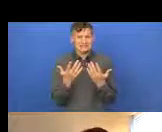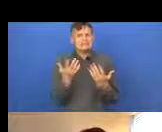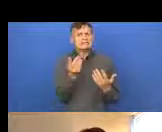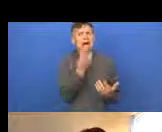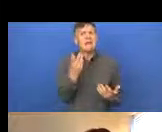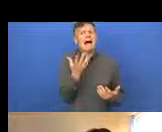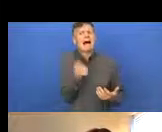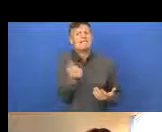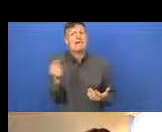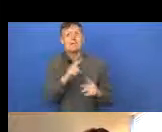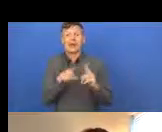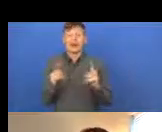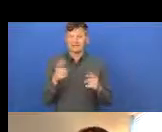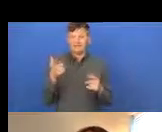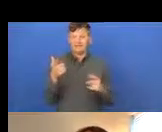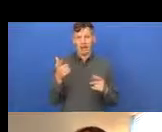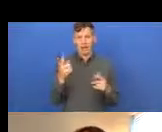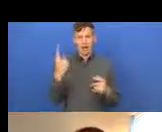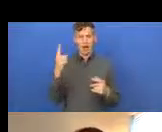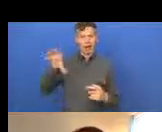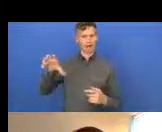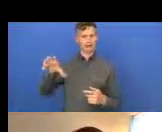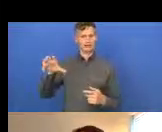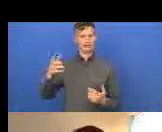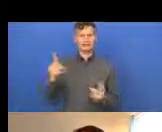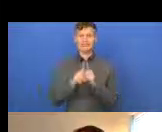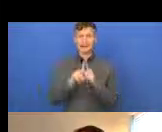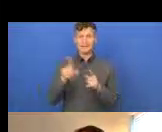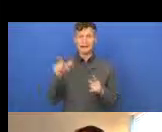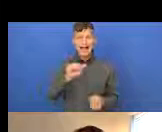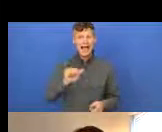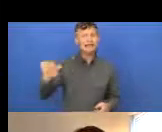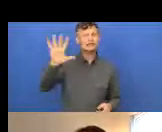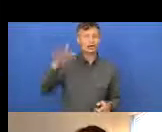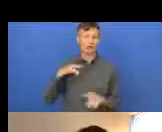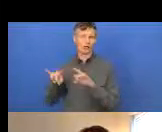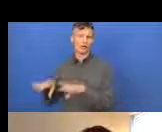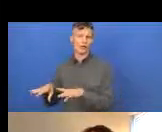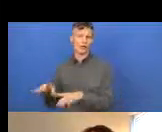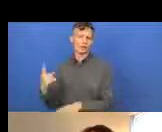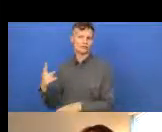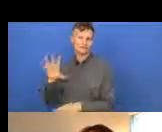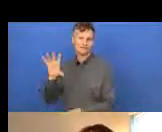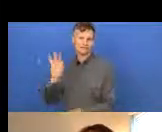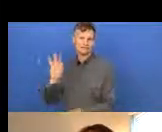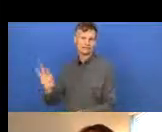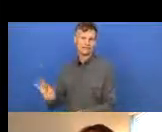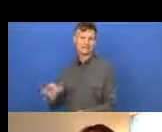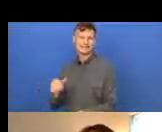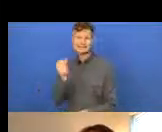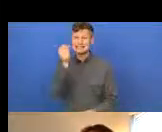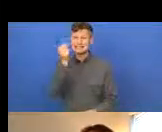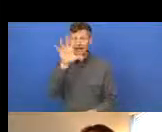in Asia Pacific, Australia represents nearly half of the articles, and South Africa represents nearly half of those